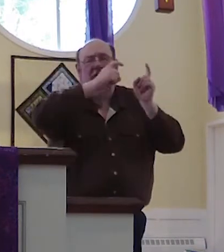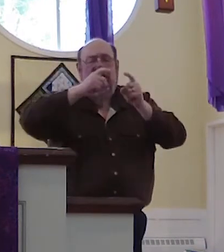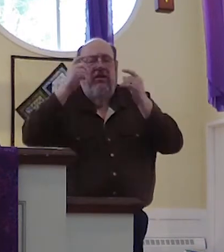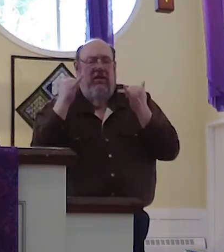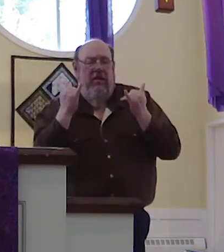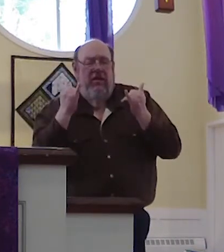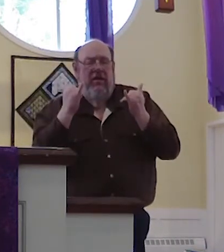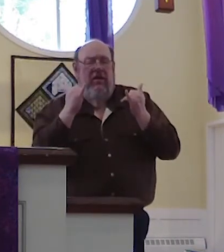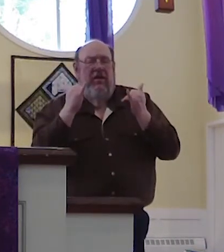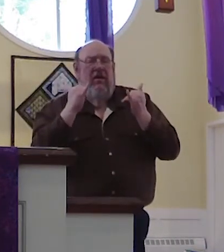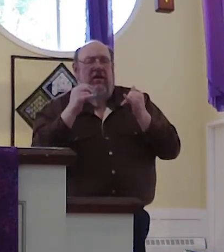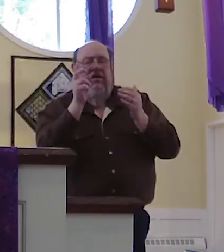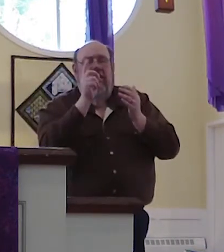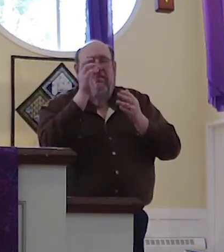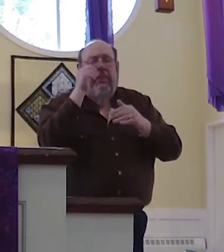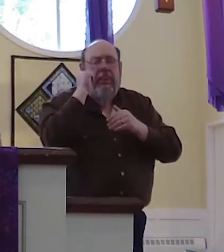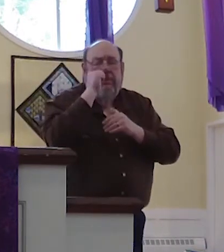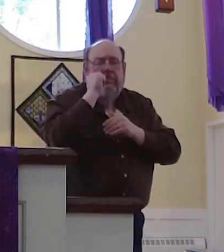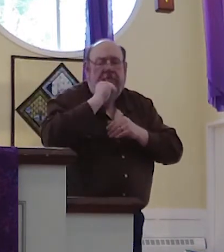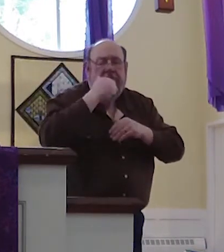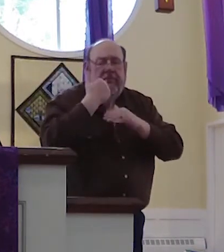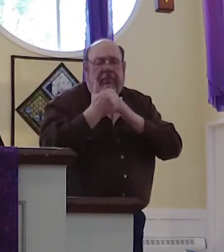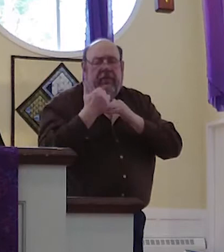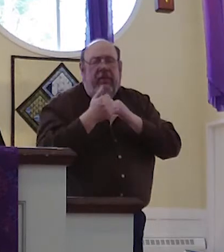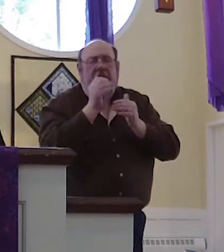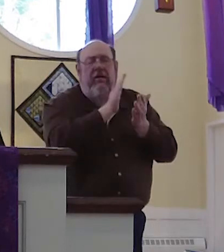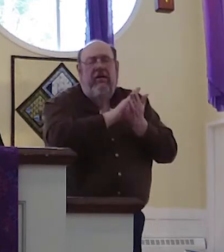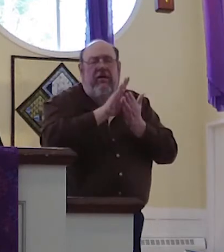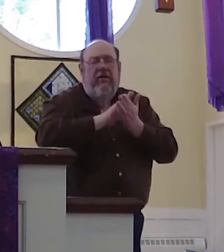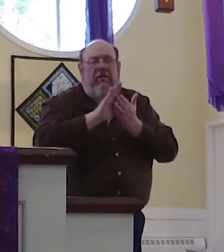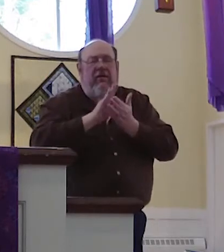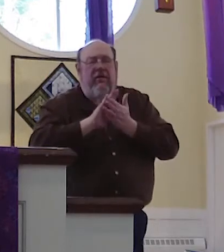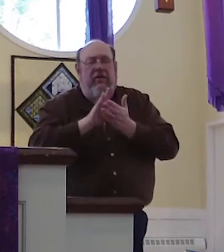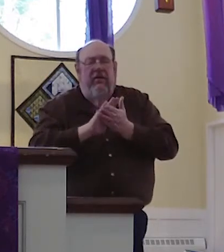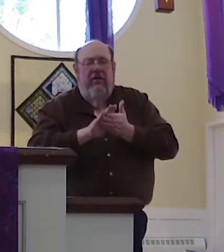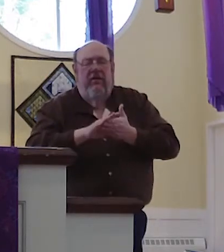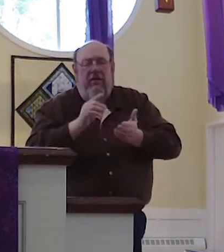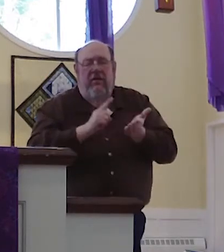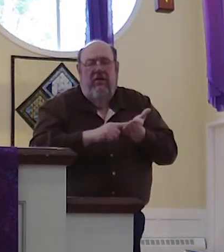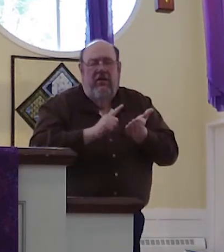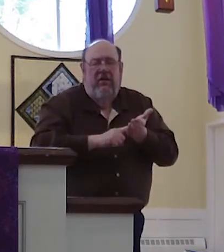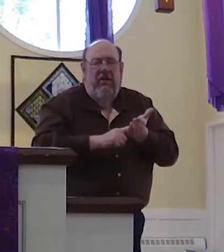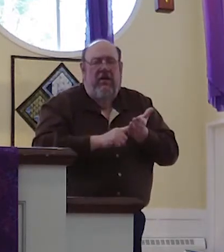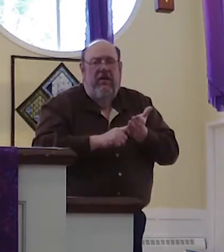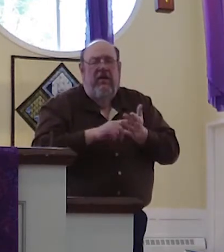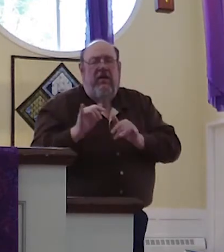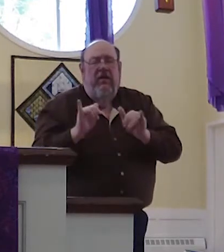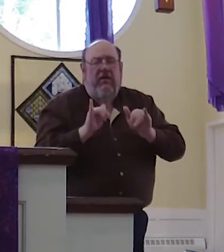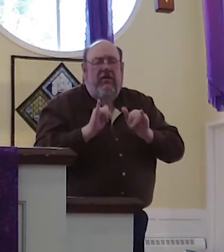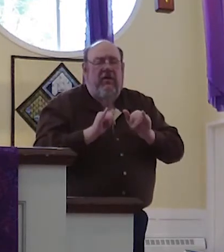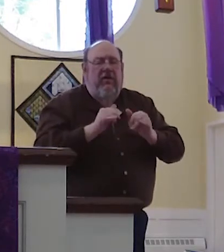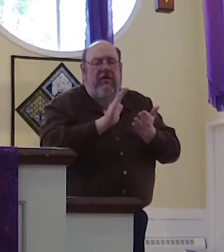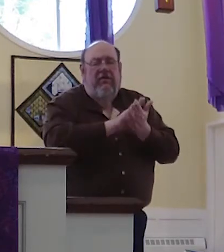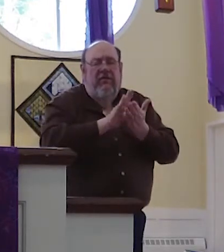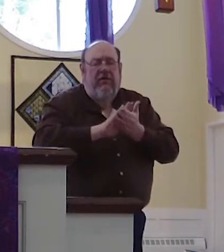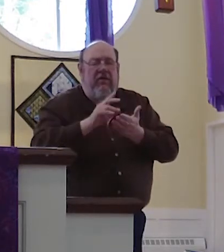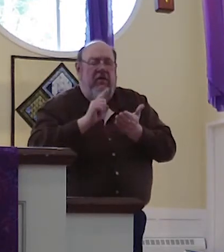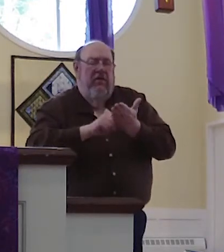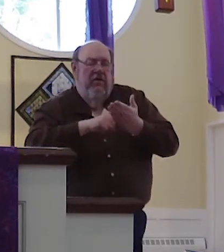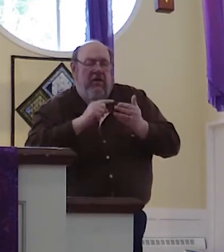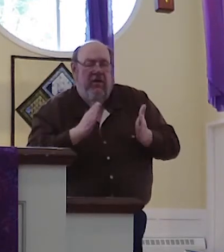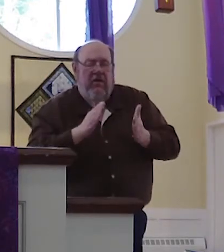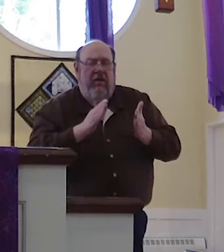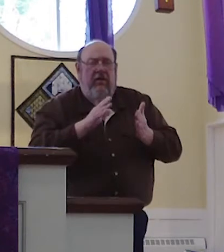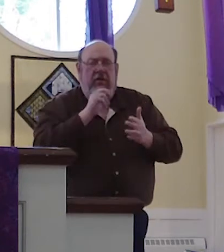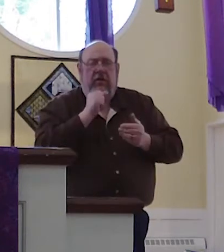day our daily bread. And forgive us our debts as we also have forgiven our debtors. And do not bring us